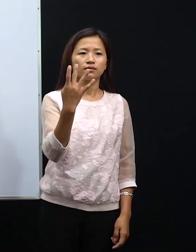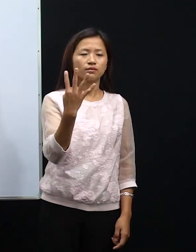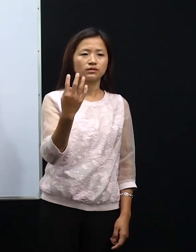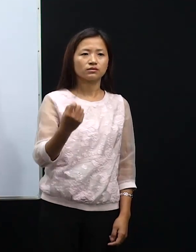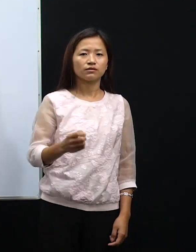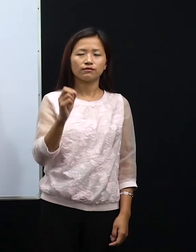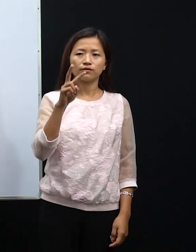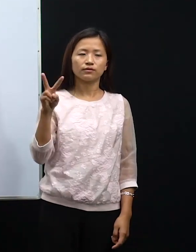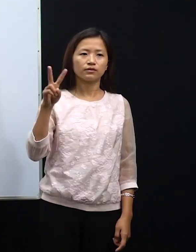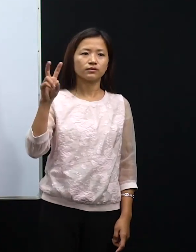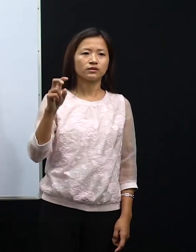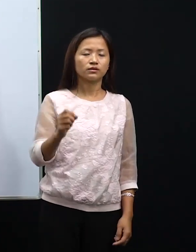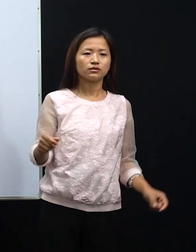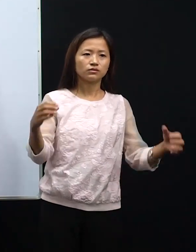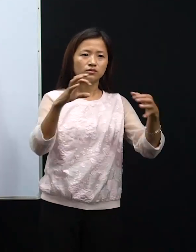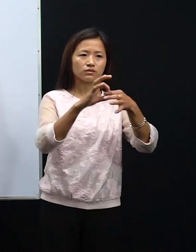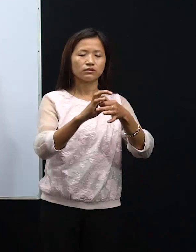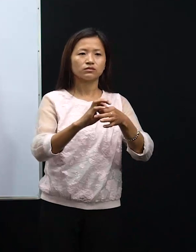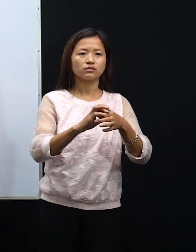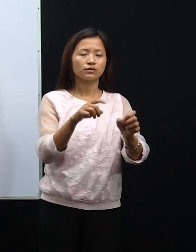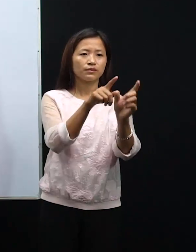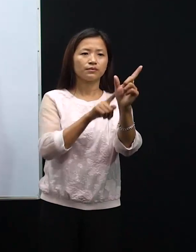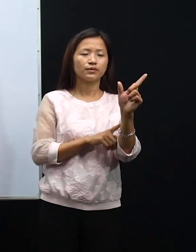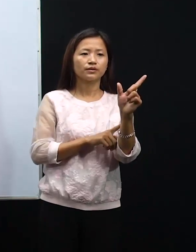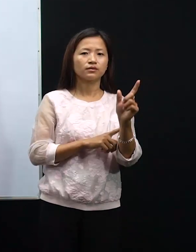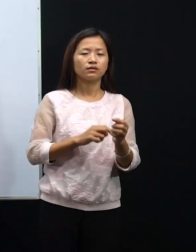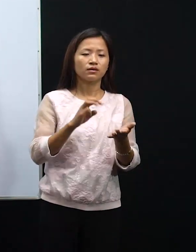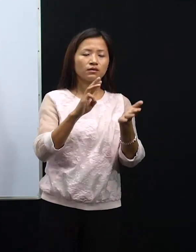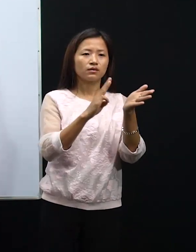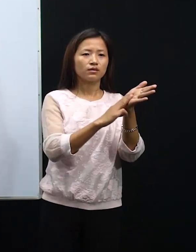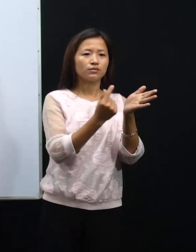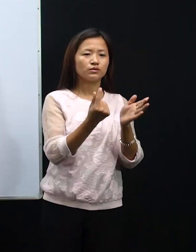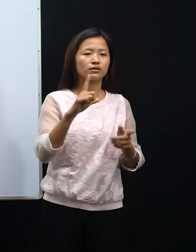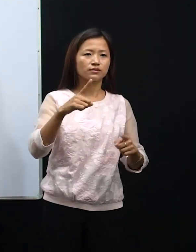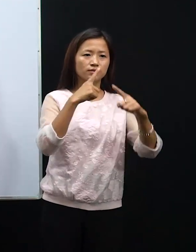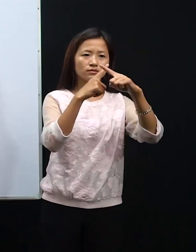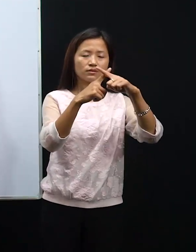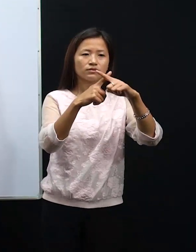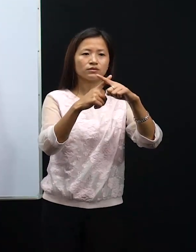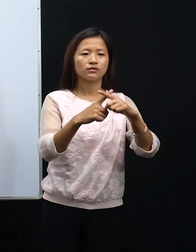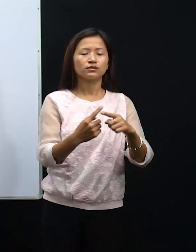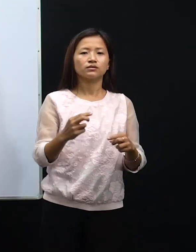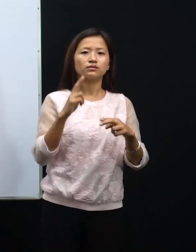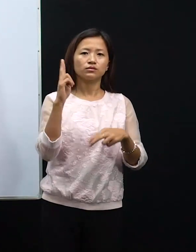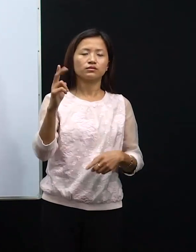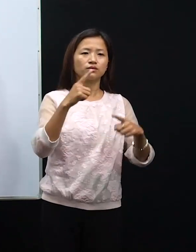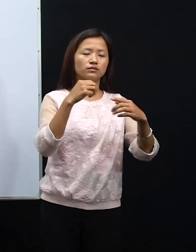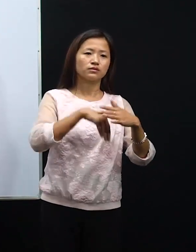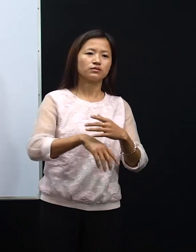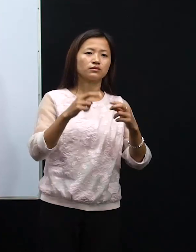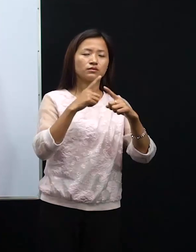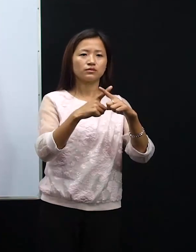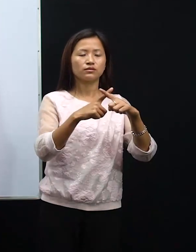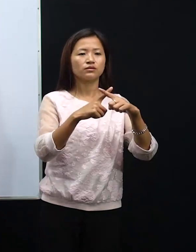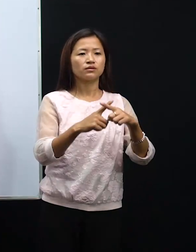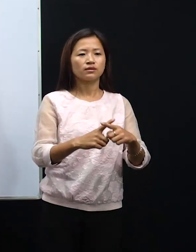variable joined together by a multiplication sign. 2 into x. 2x simply means 2